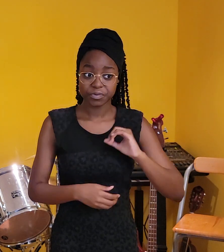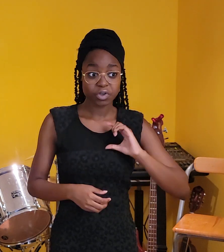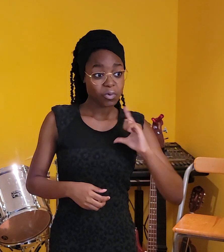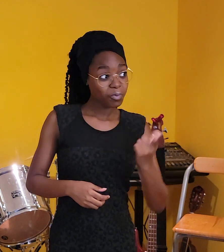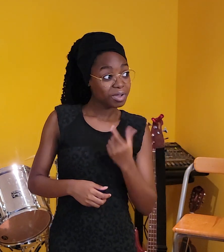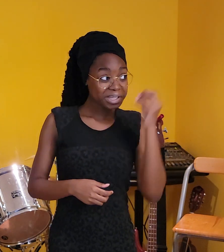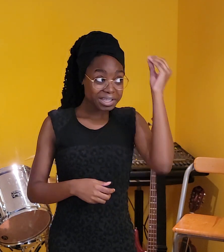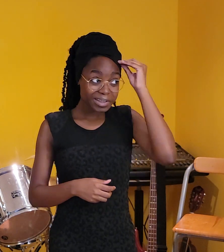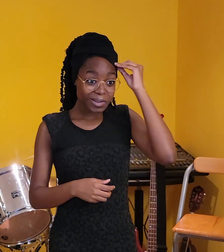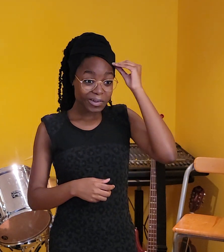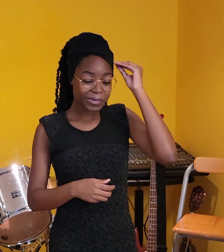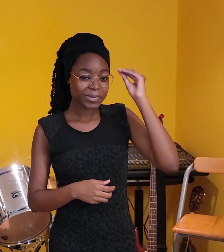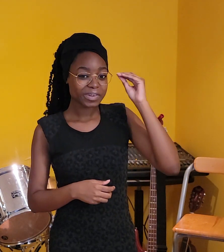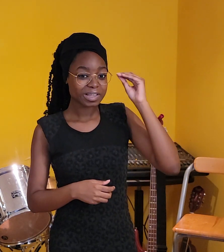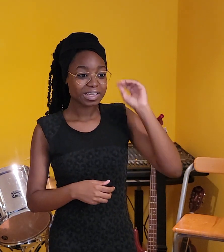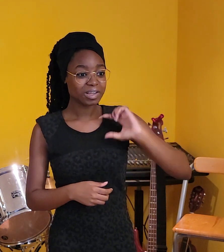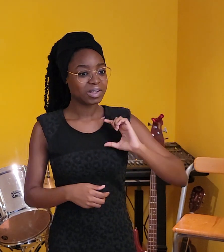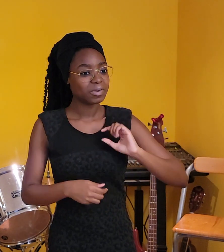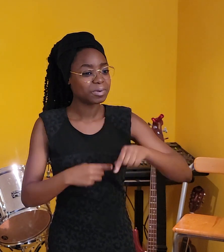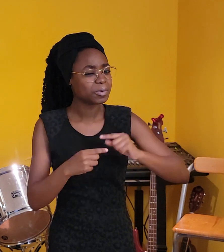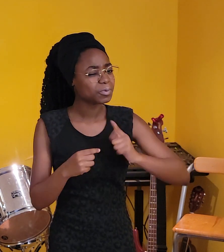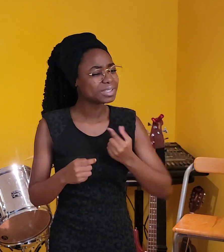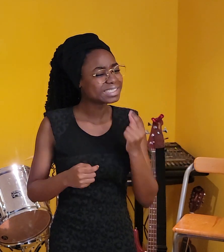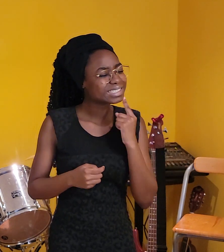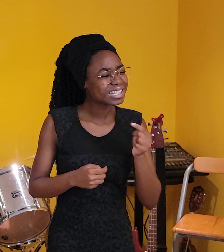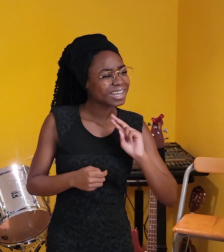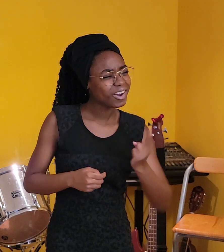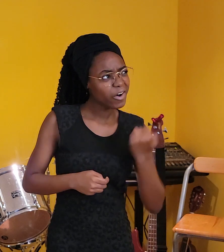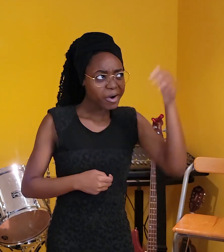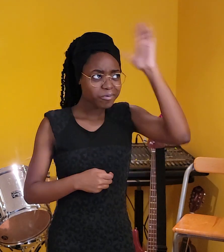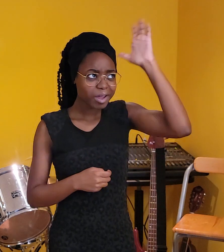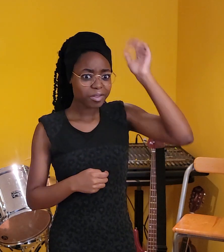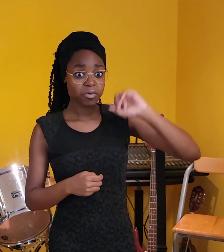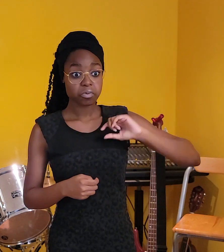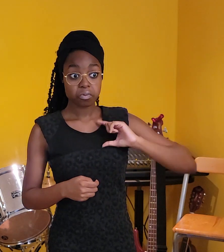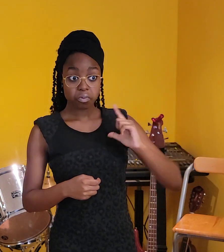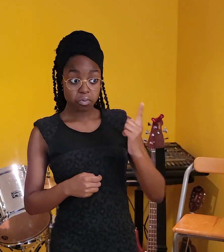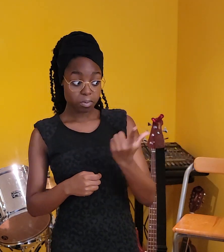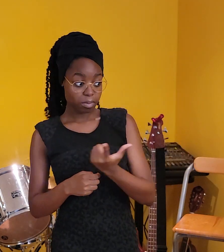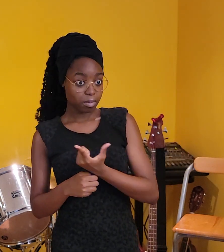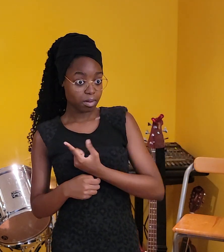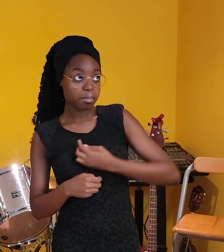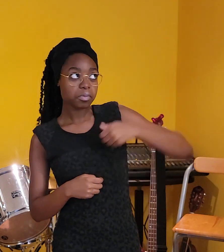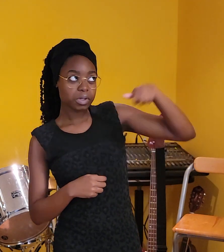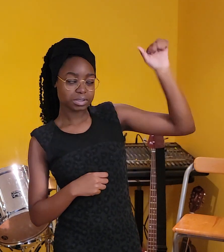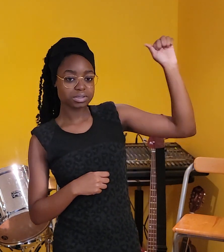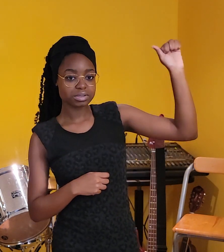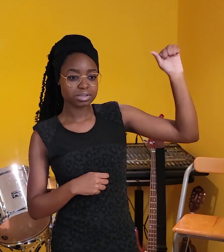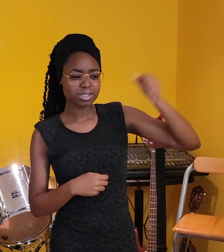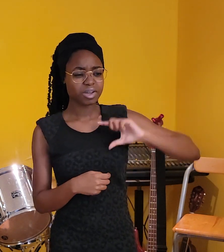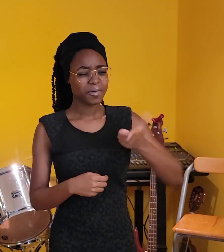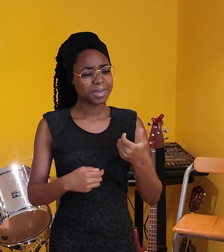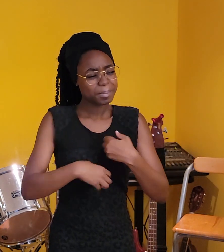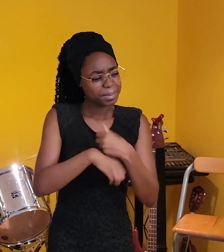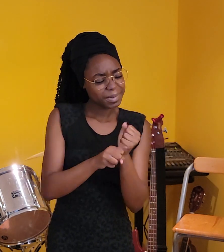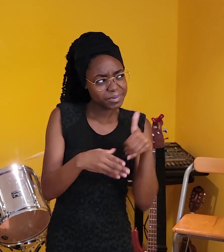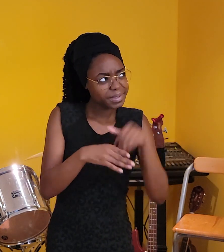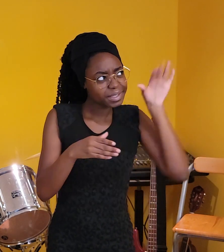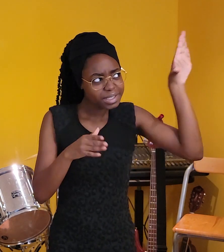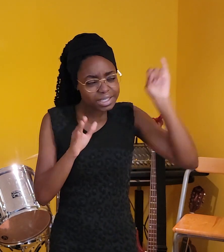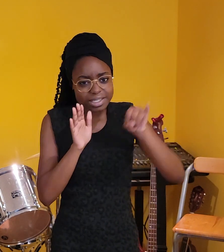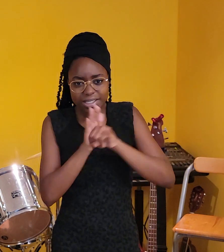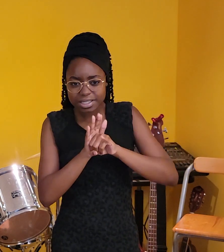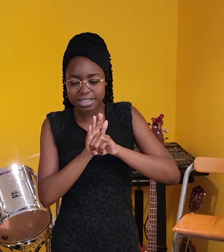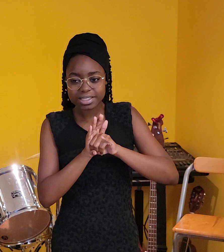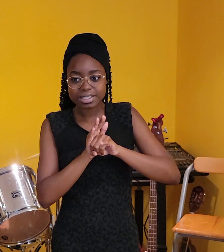created us and we're his offspring. He made us in his image. When we pray and say Our Father, we